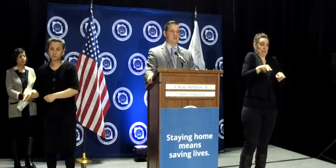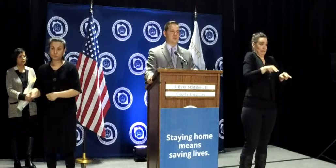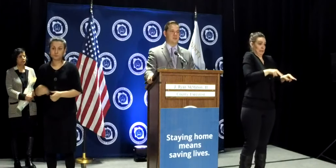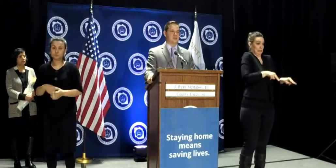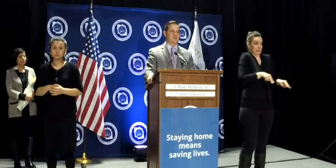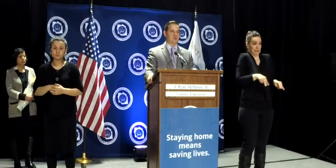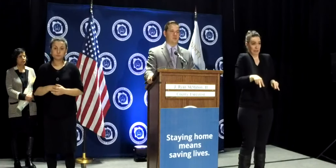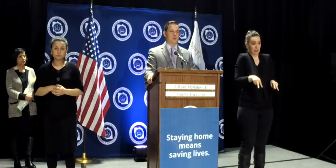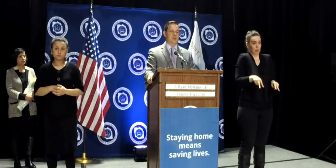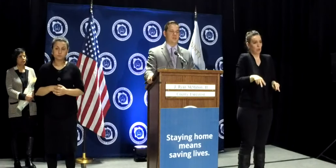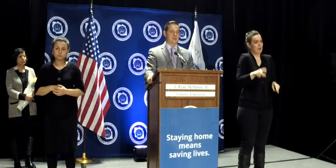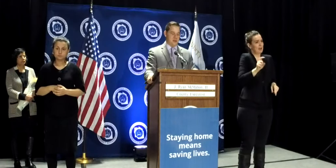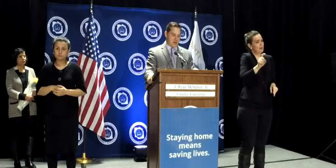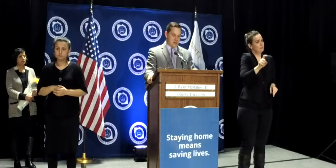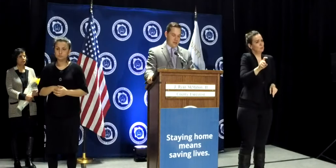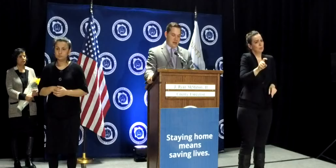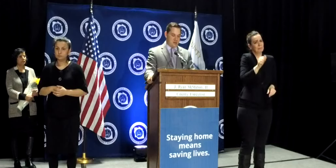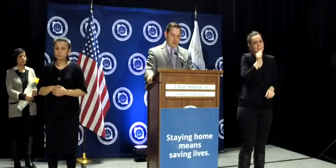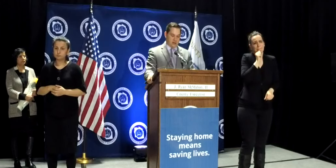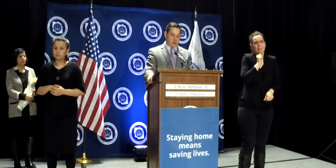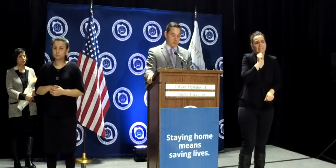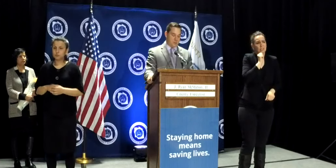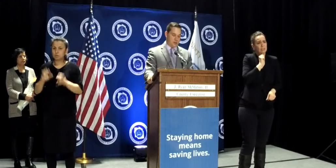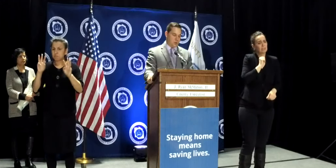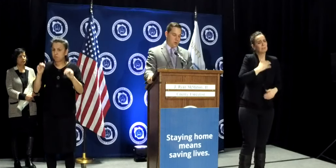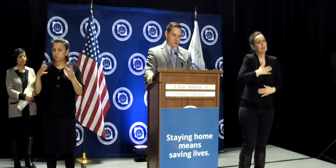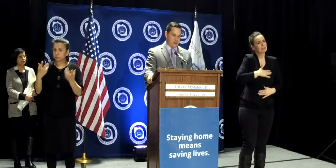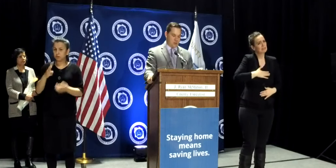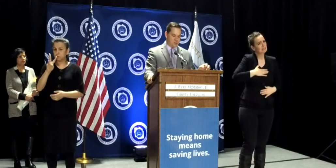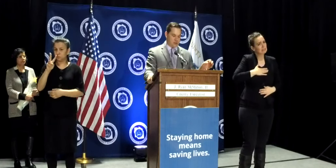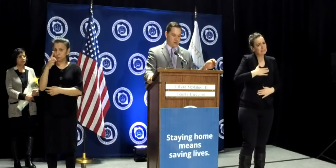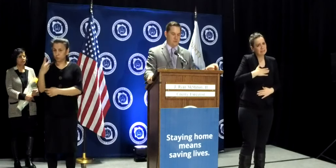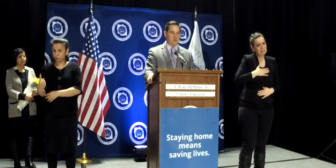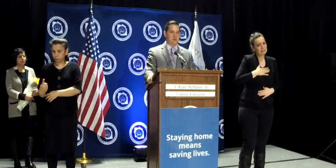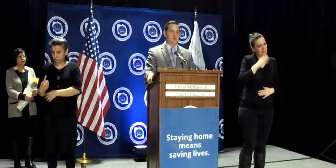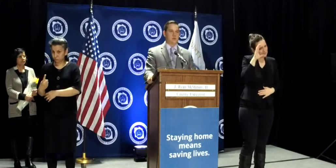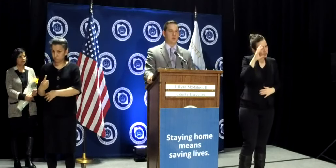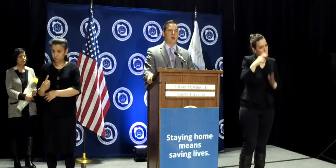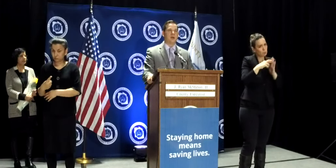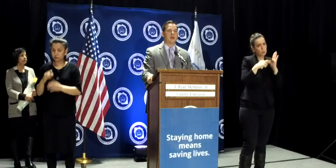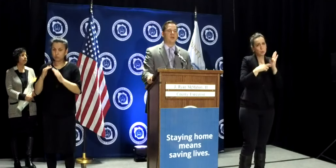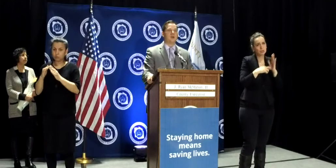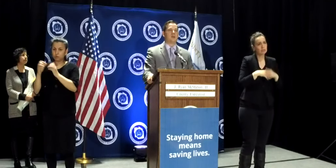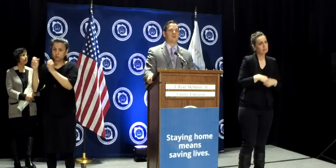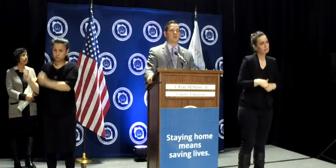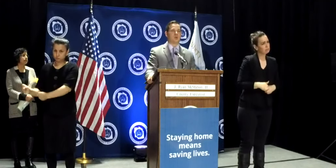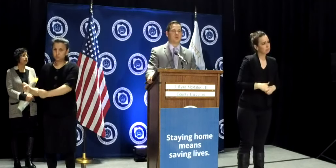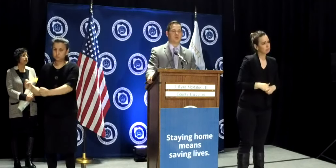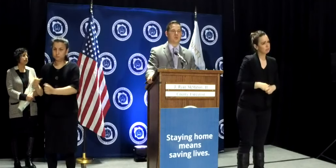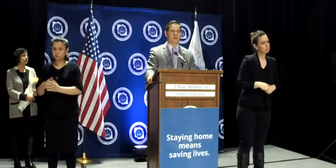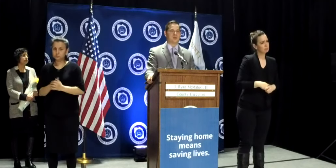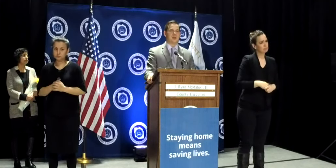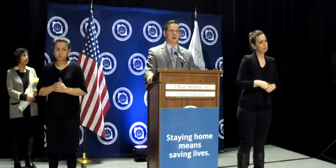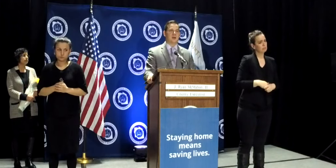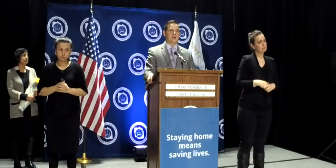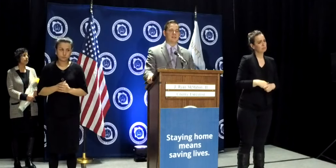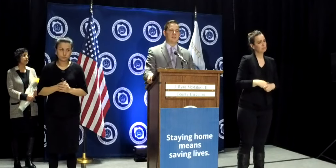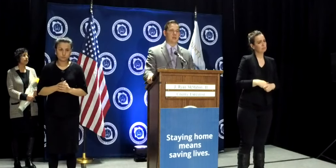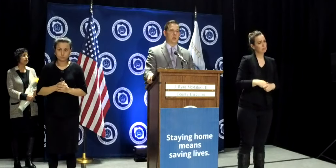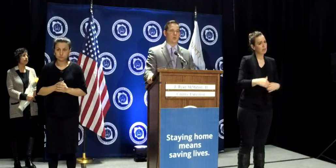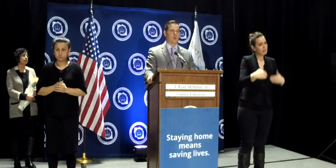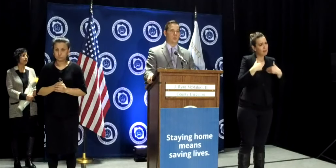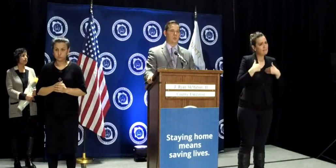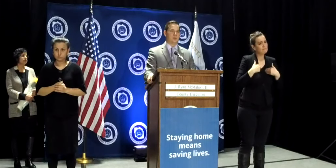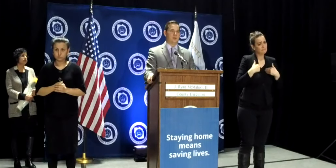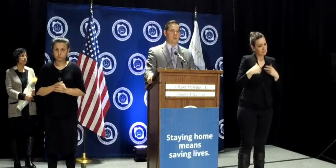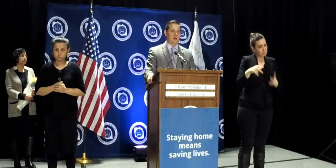take this seriously for 2 weeks. And the analogy Dr. Gupta made to quarantine, I wish I thought of it sooner, but you have individuals for 2 weeks that are sitting